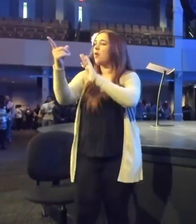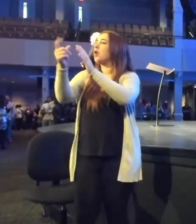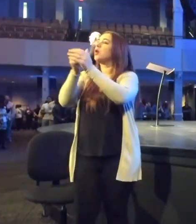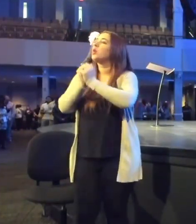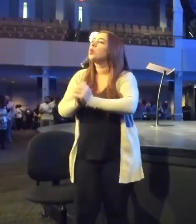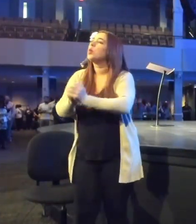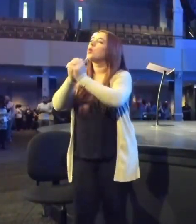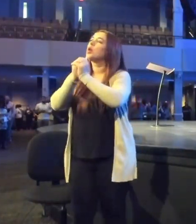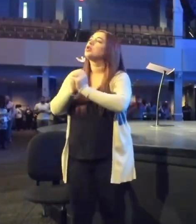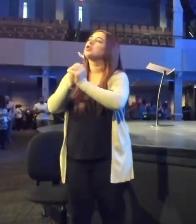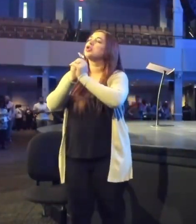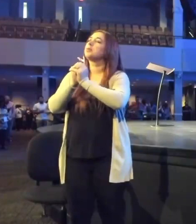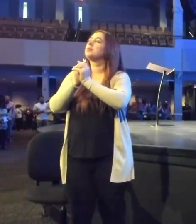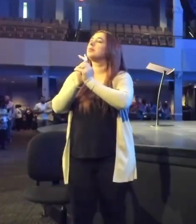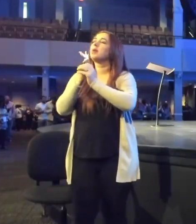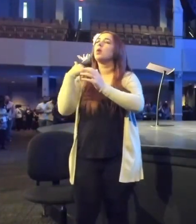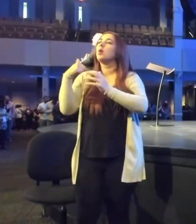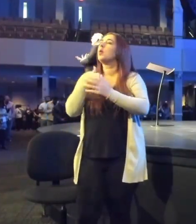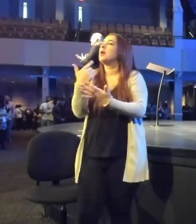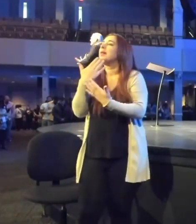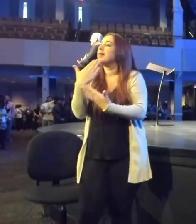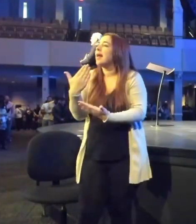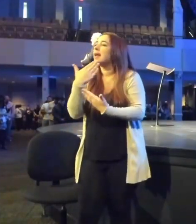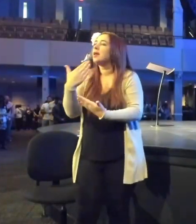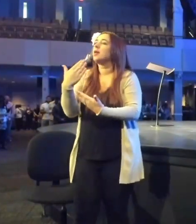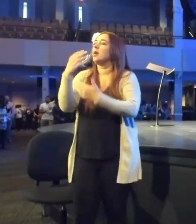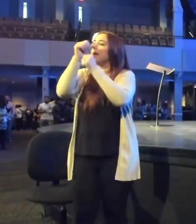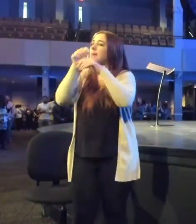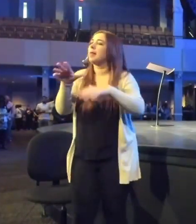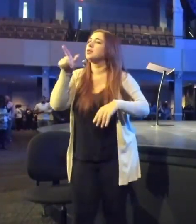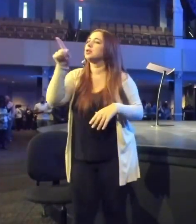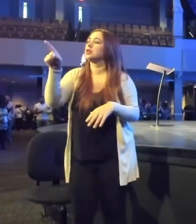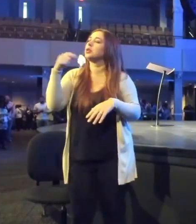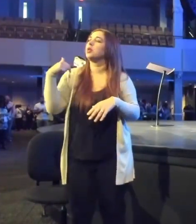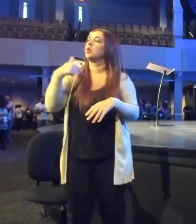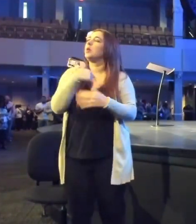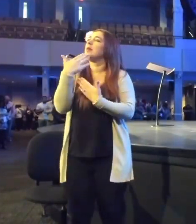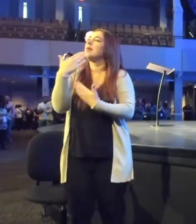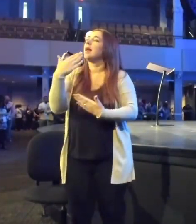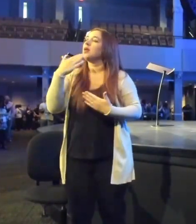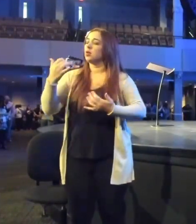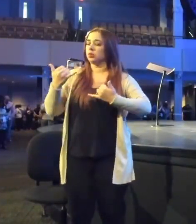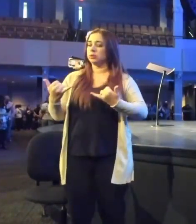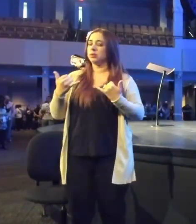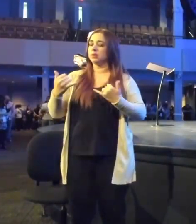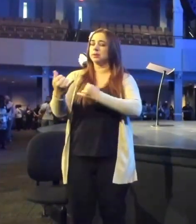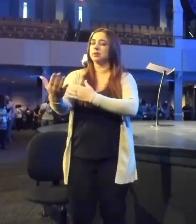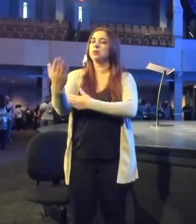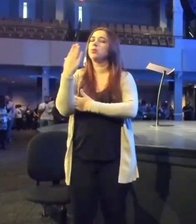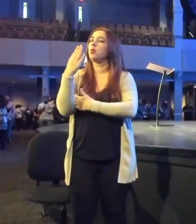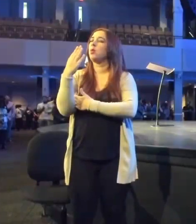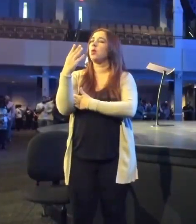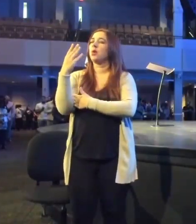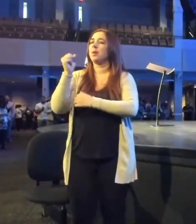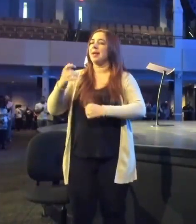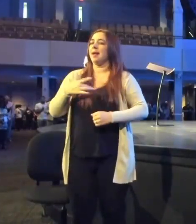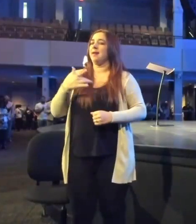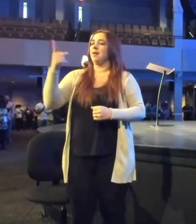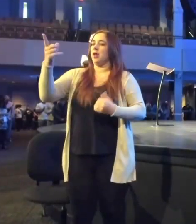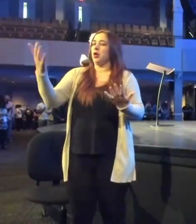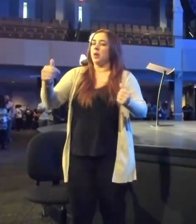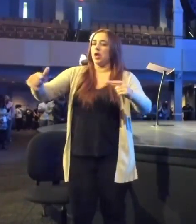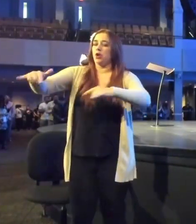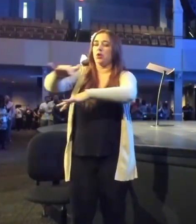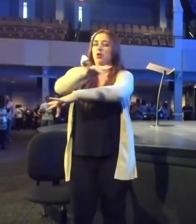hearts before you in adoration. We thank you and we bless you. Lord, we thank you that in this place this morning that your presence is among us, that you're